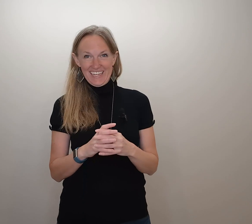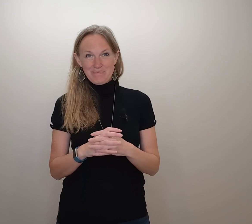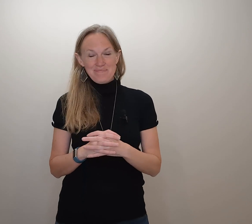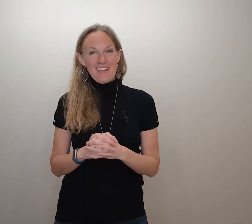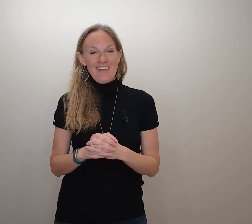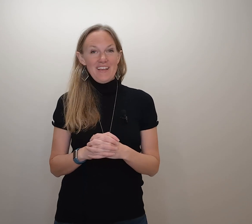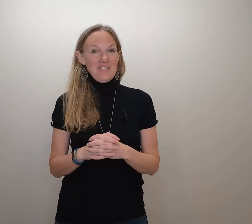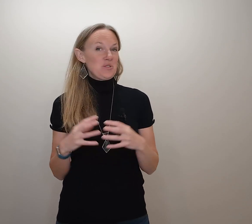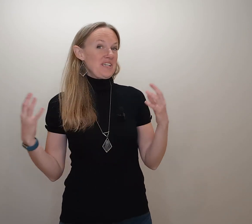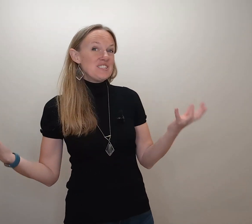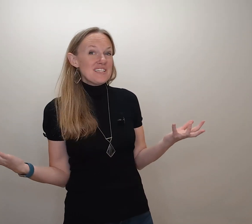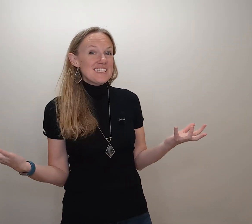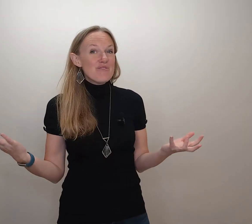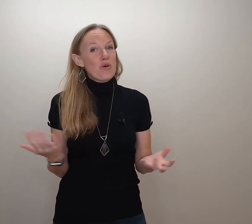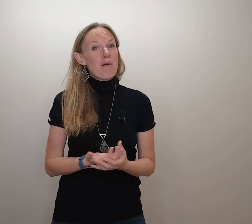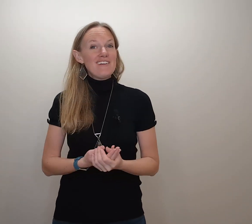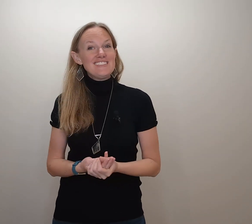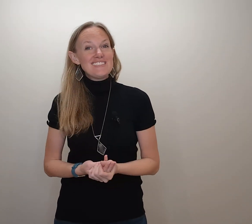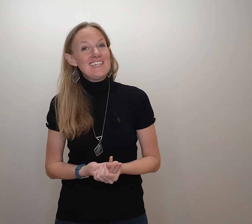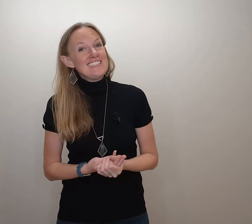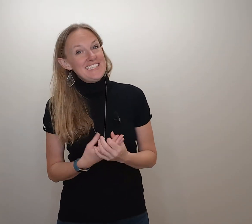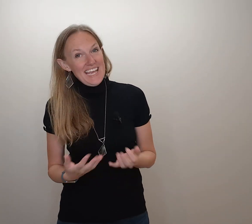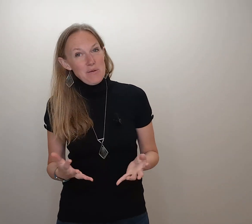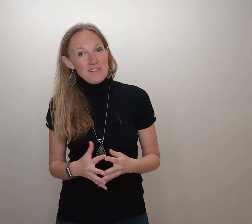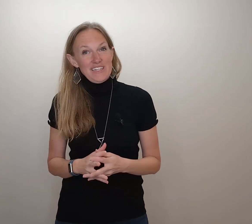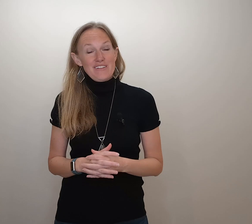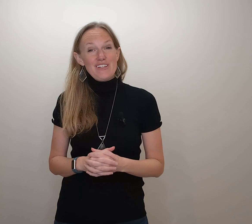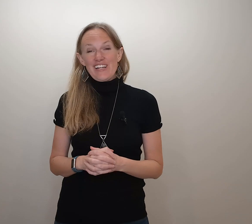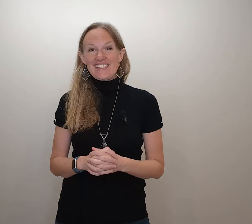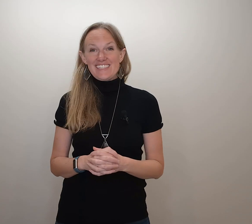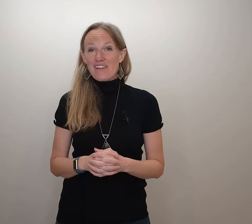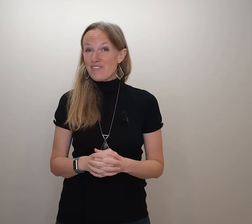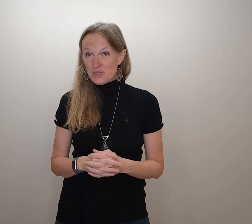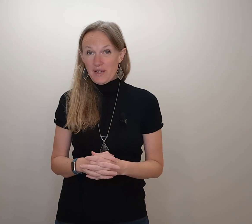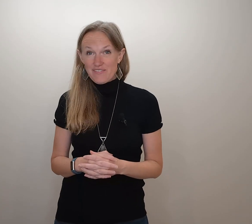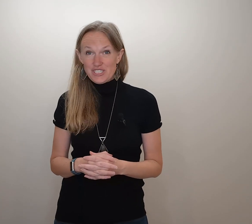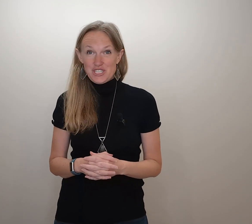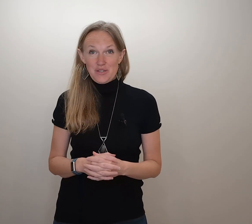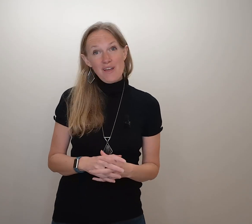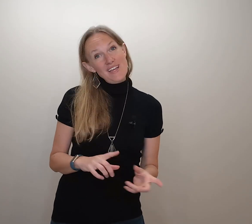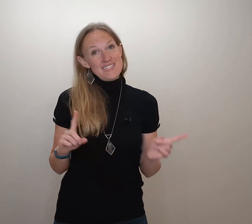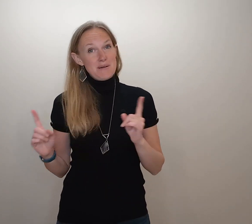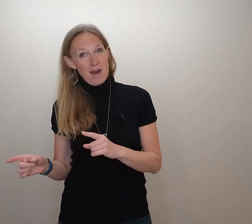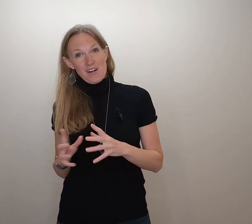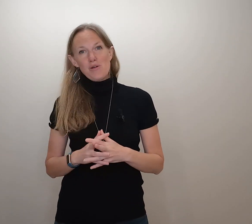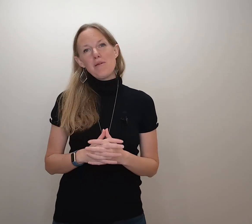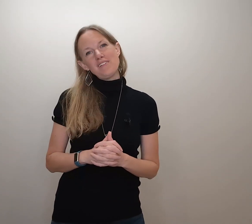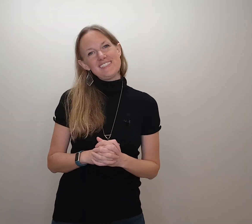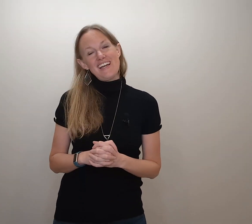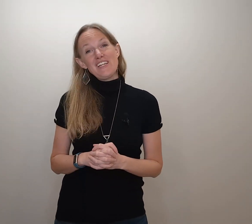Selah. So we're going to do this in 4 parts. Today, we'll learn how to sign verse 1 and verse 2. Tomorrow, we will sign